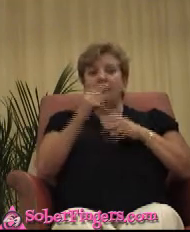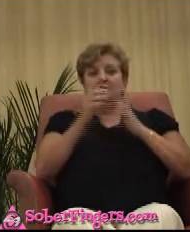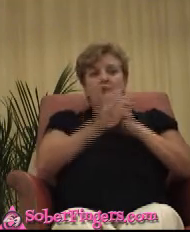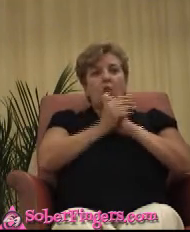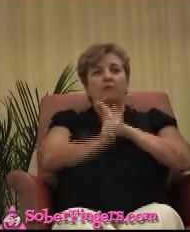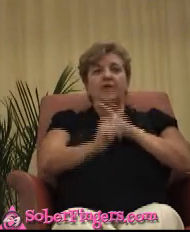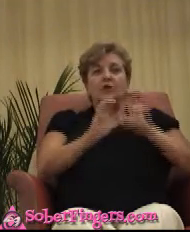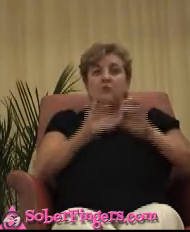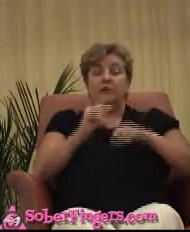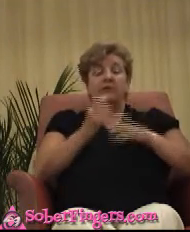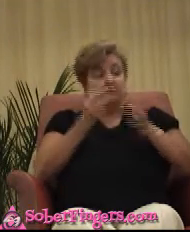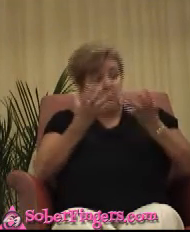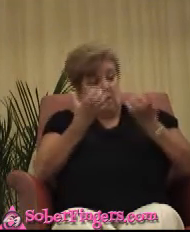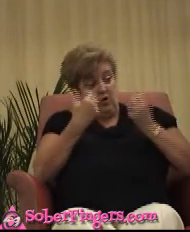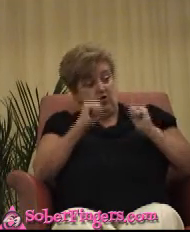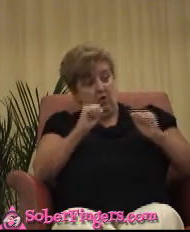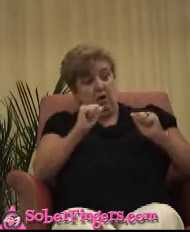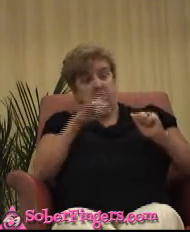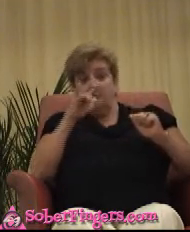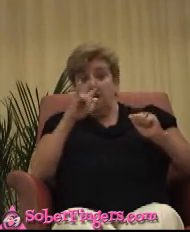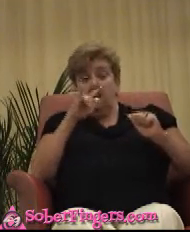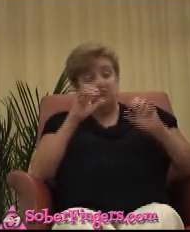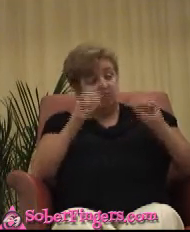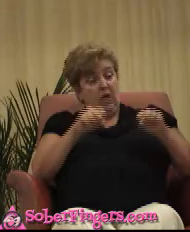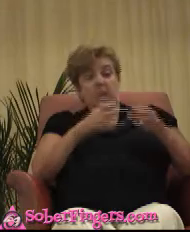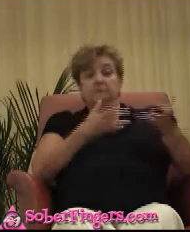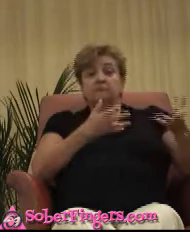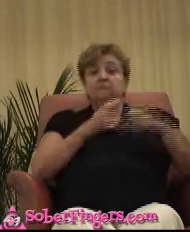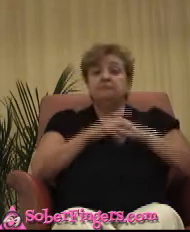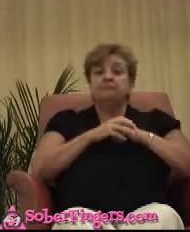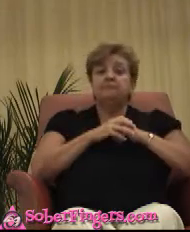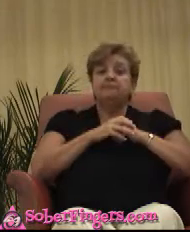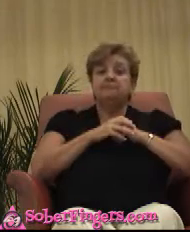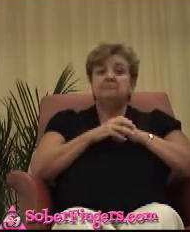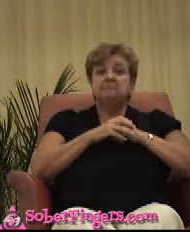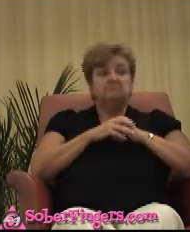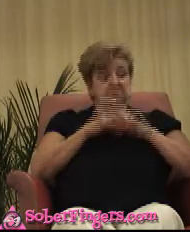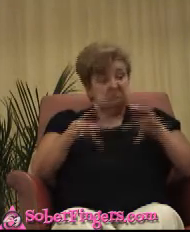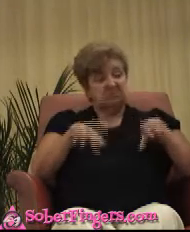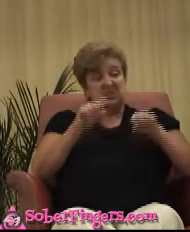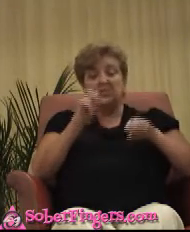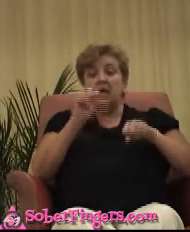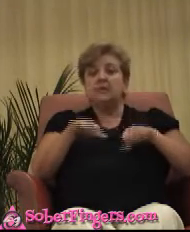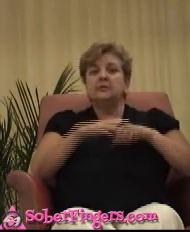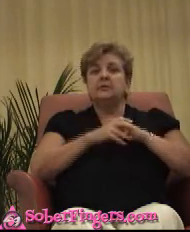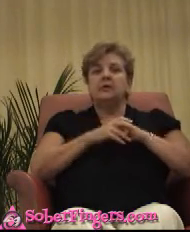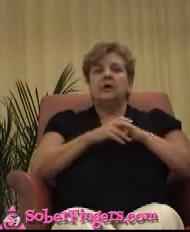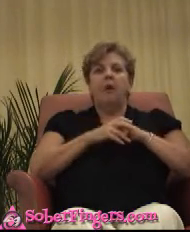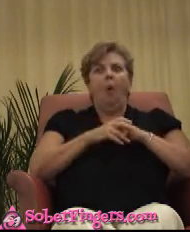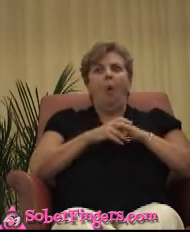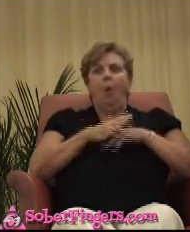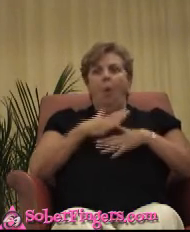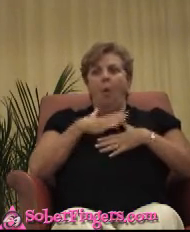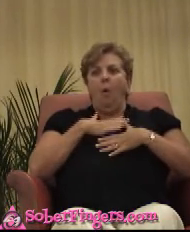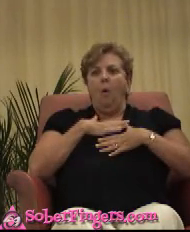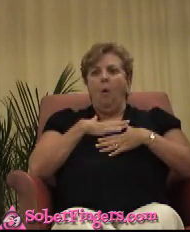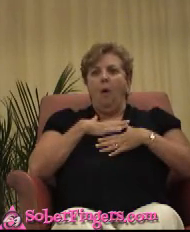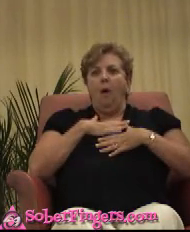want to make the attempt to go fly, you can go make sure you get a chance to go test for it. I'd always wanted to fly. I always wanted to